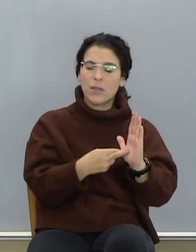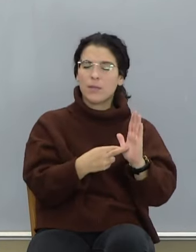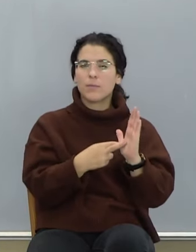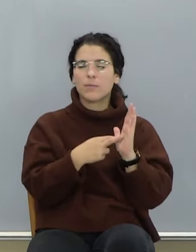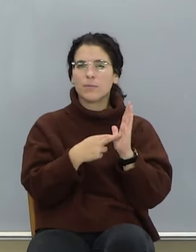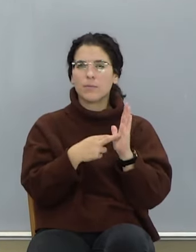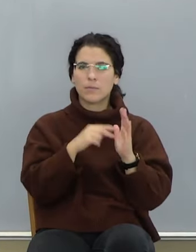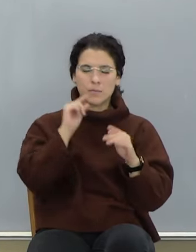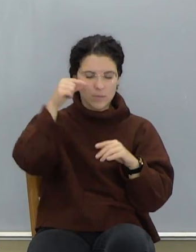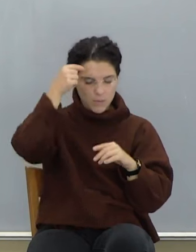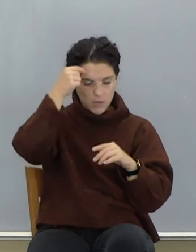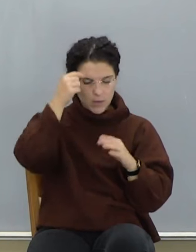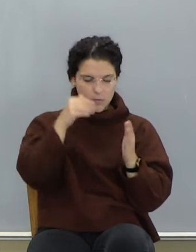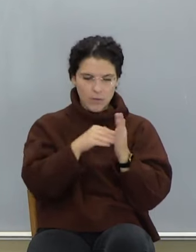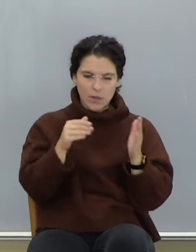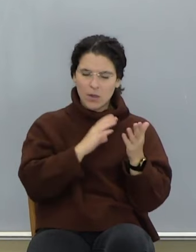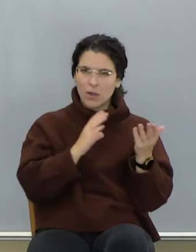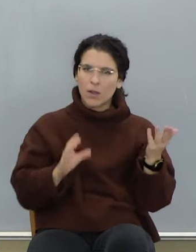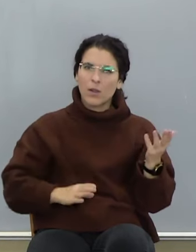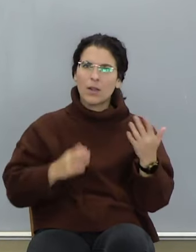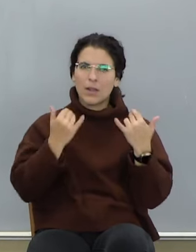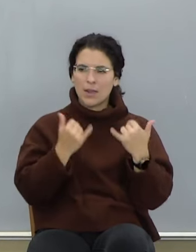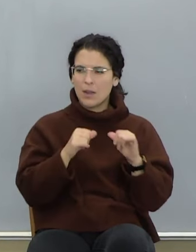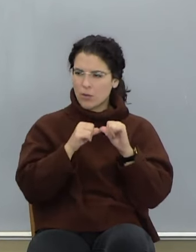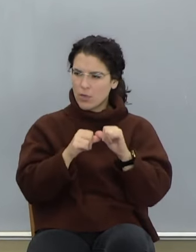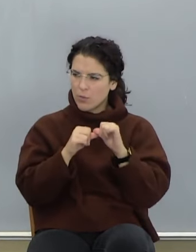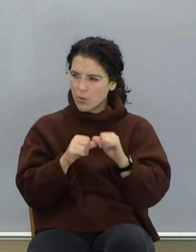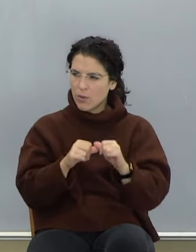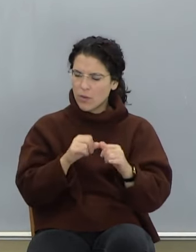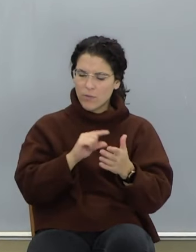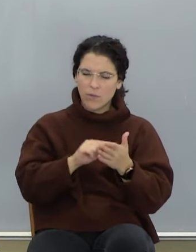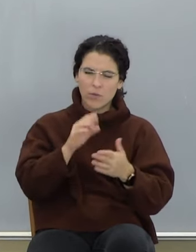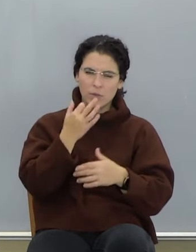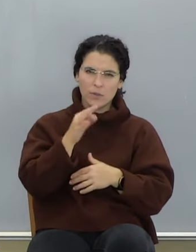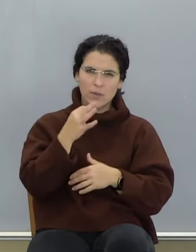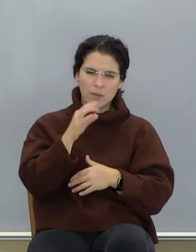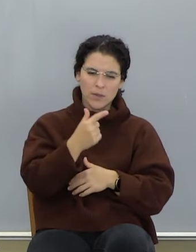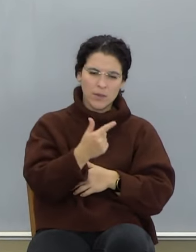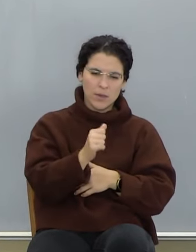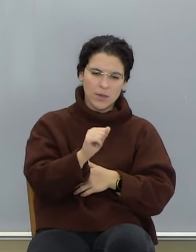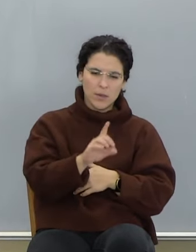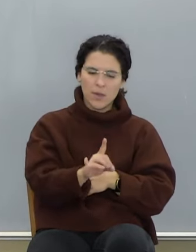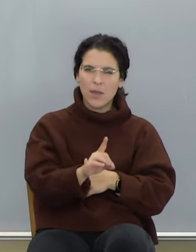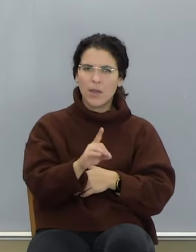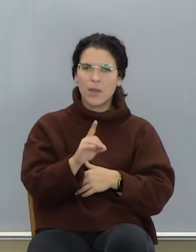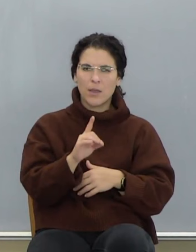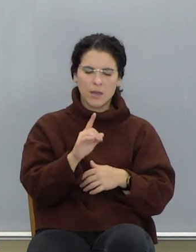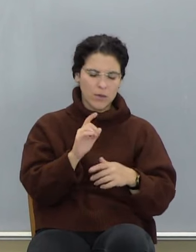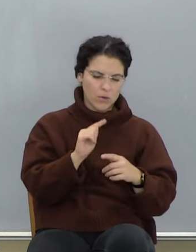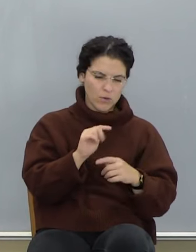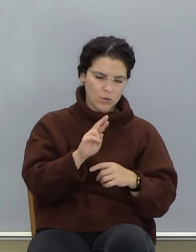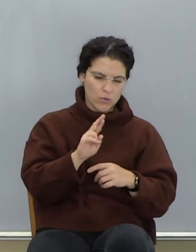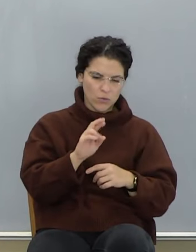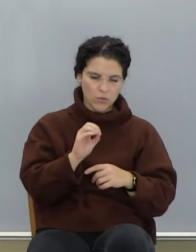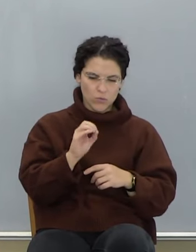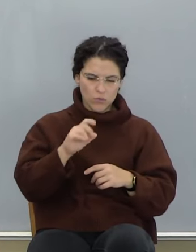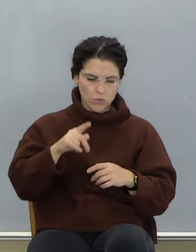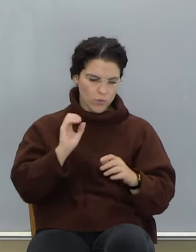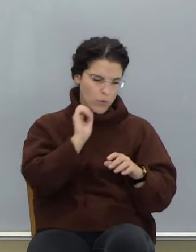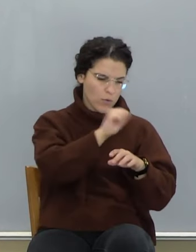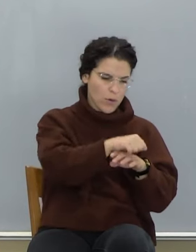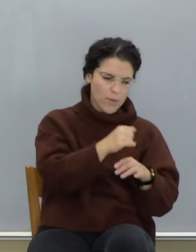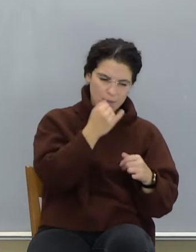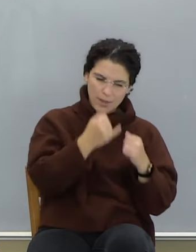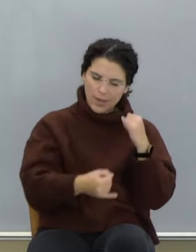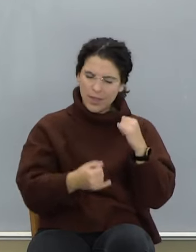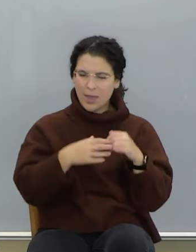governance of the Antichrist. Now, keep going. Verse 19. Gad, a troop shall overcome him, but he shall overcome at the